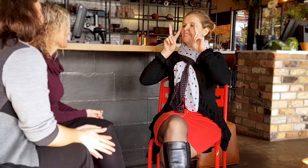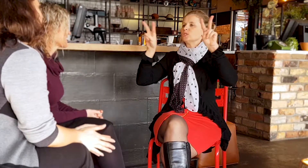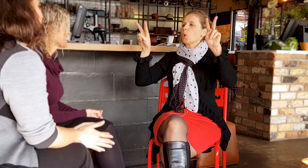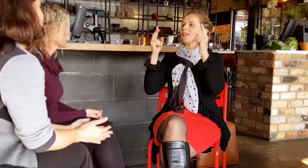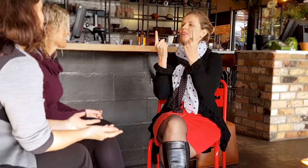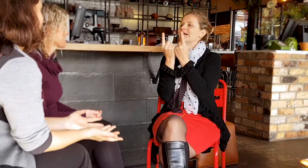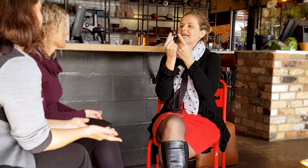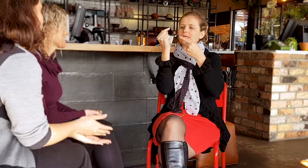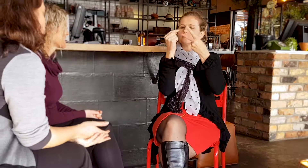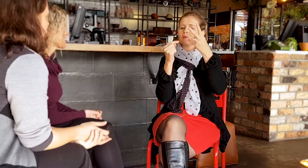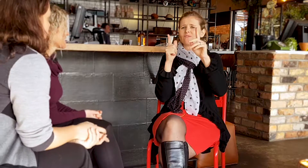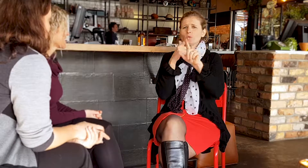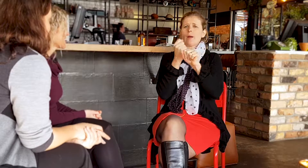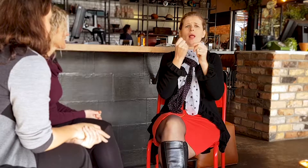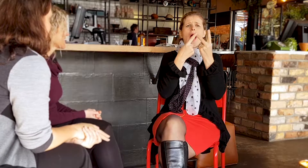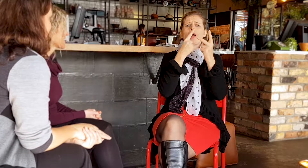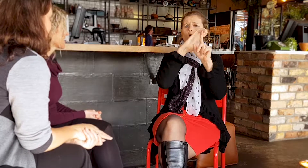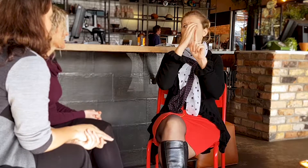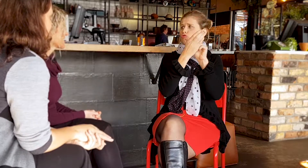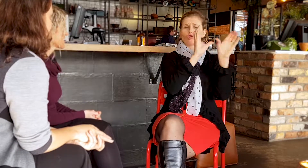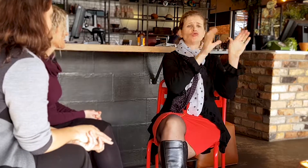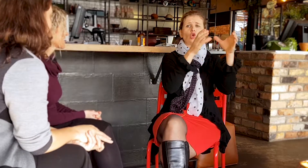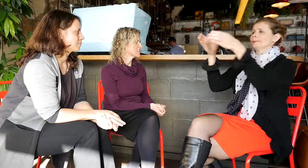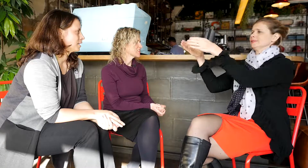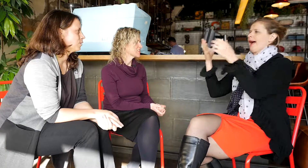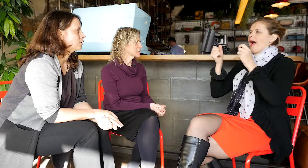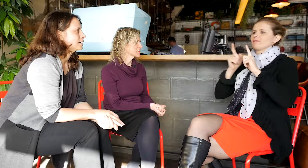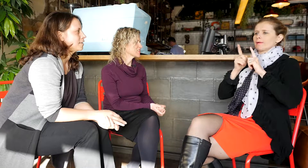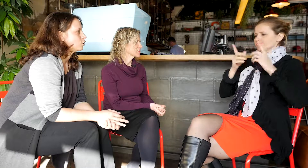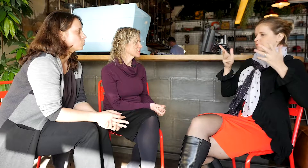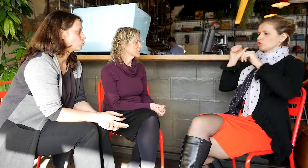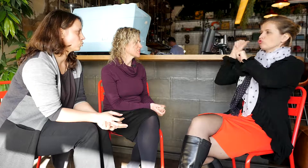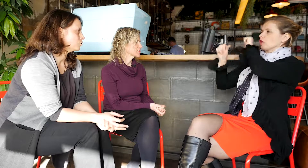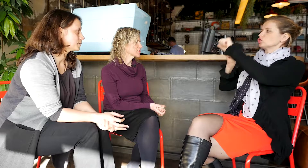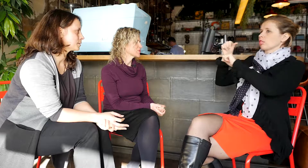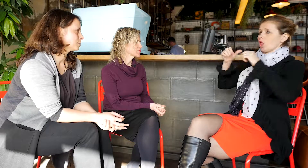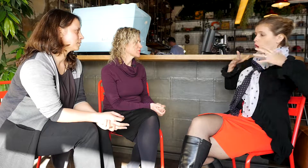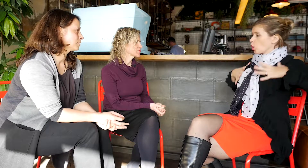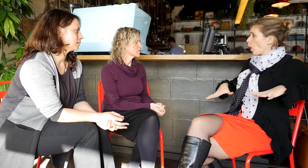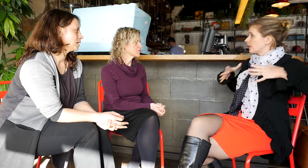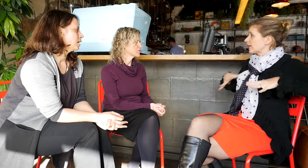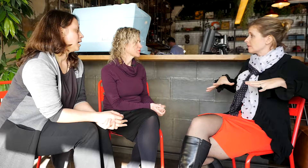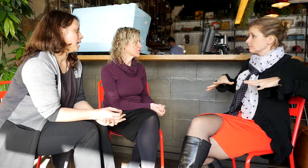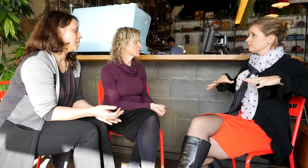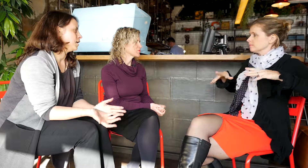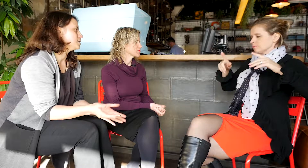everyone knows generally what culture is. If we look at other cultural groups, they